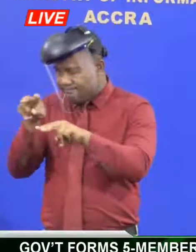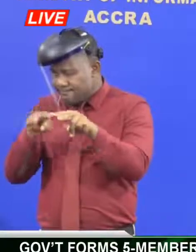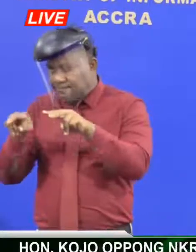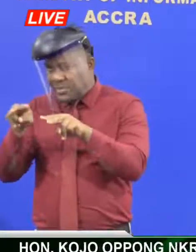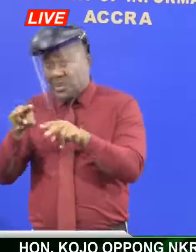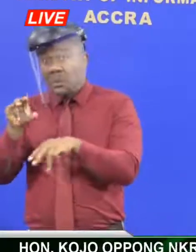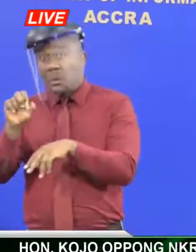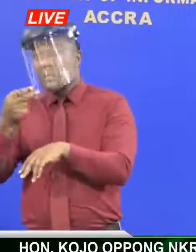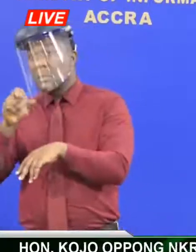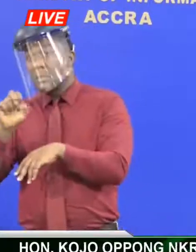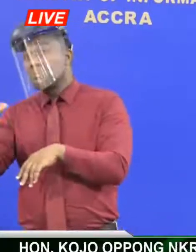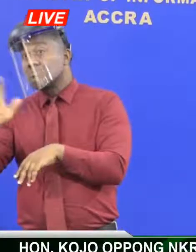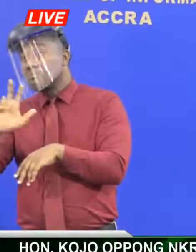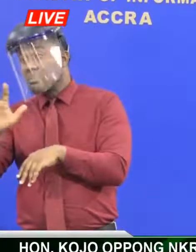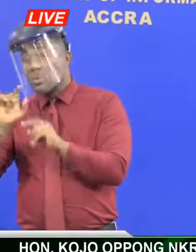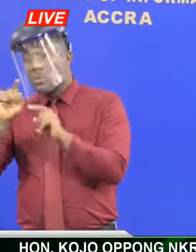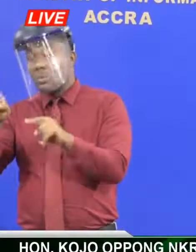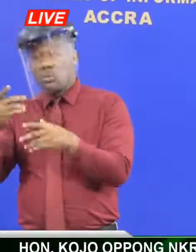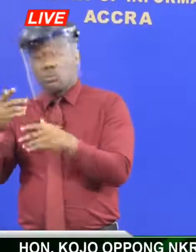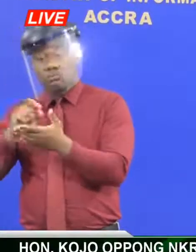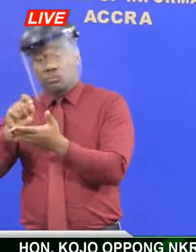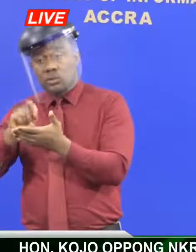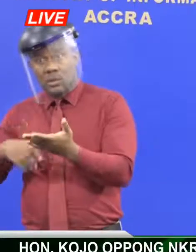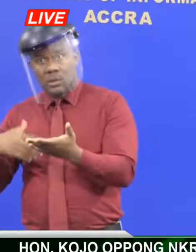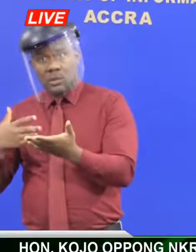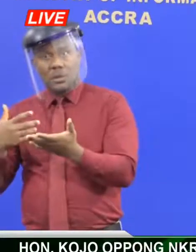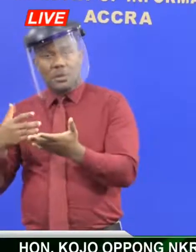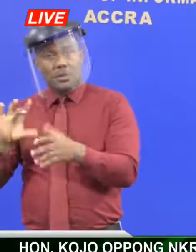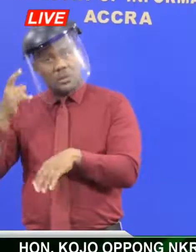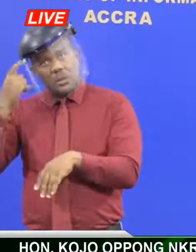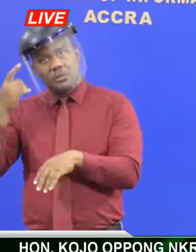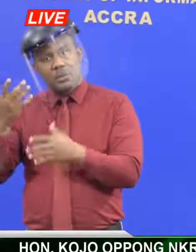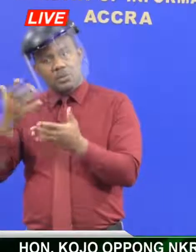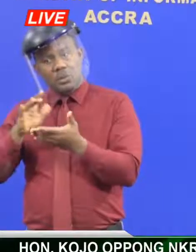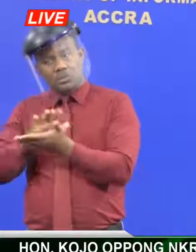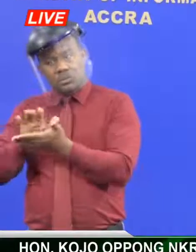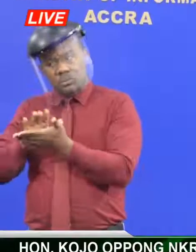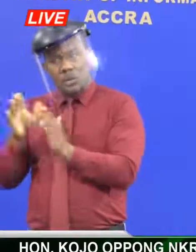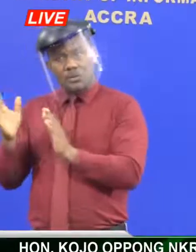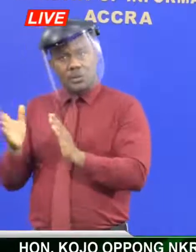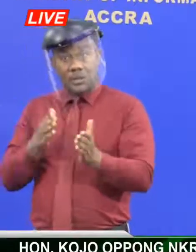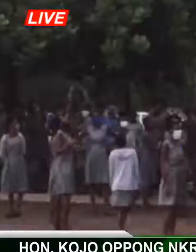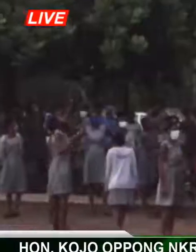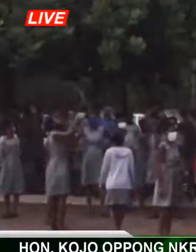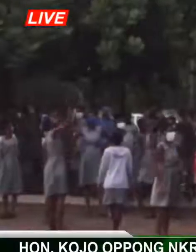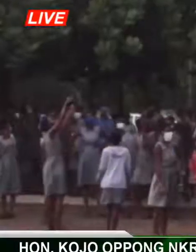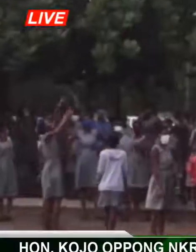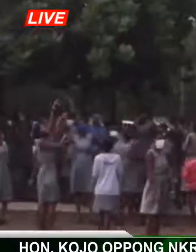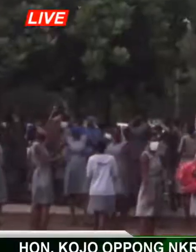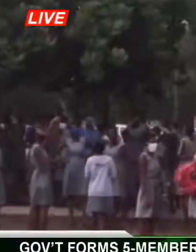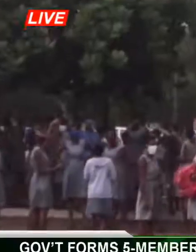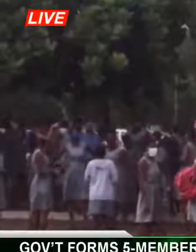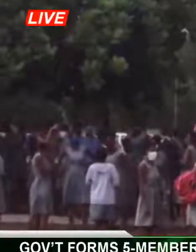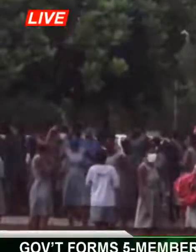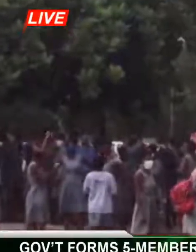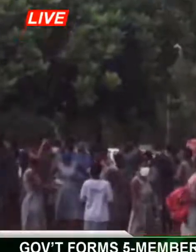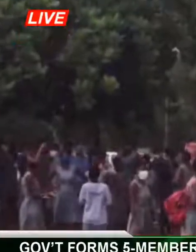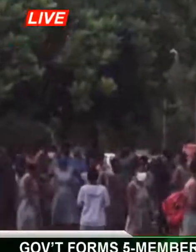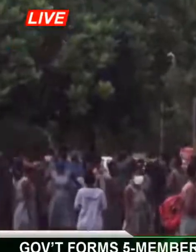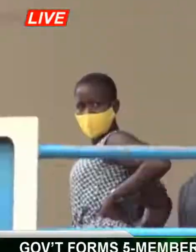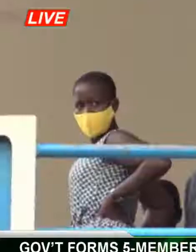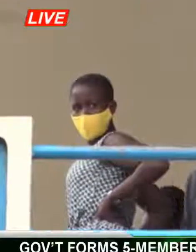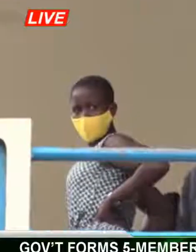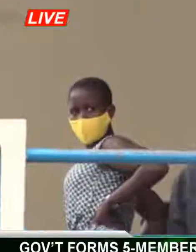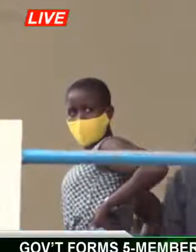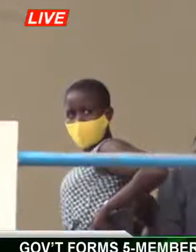e wo se obia enya e wo sukus ni mono ni nsaka nsem baako mienu miense bia koso a mpanifo